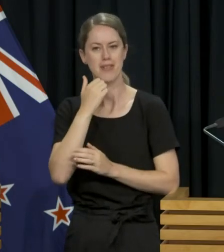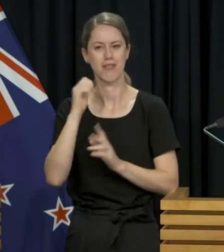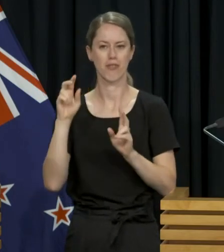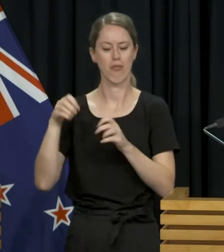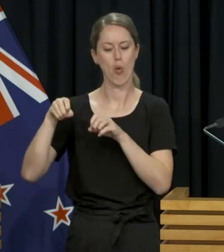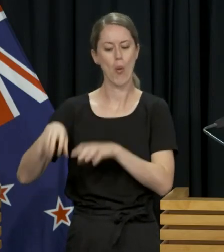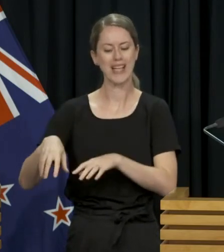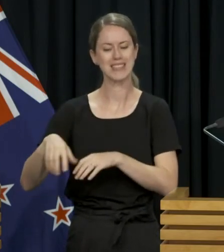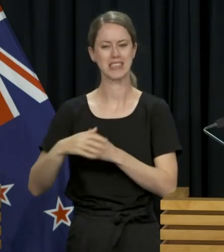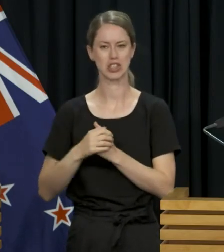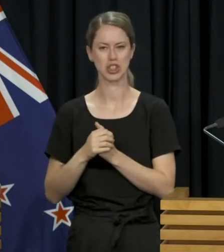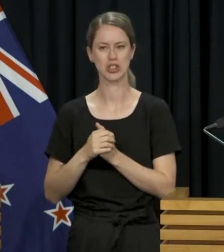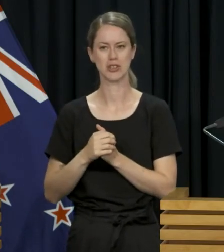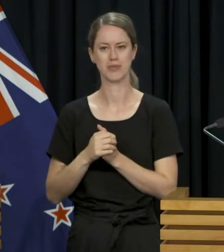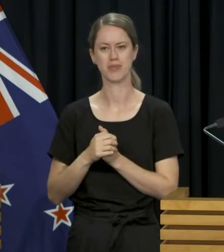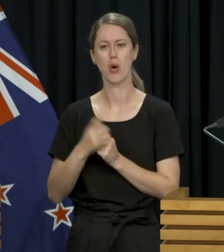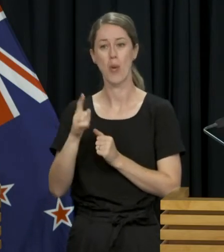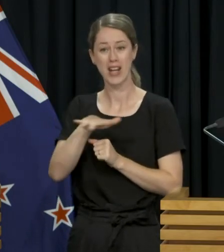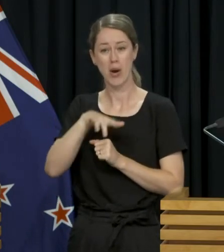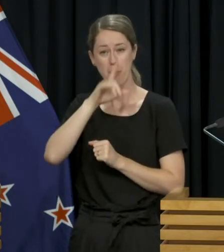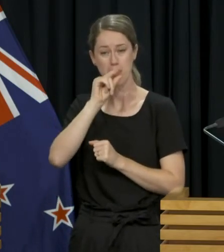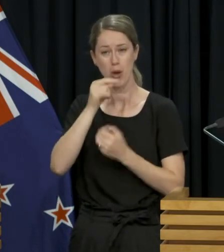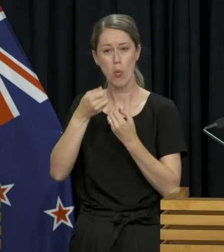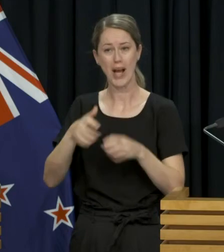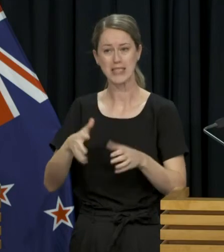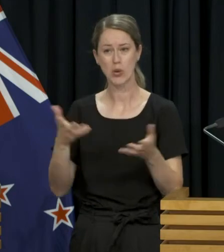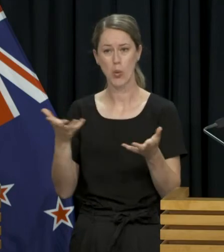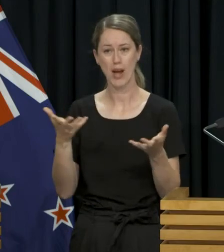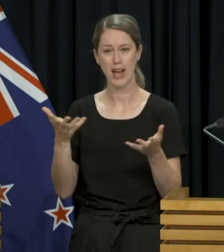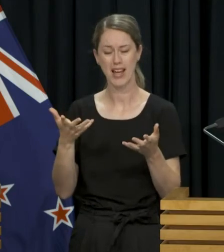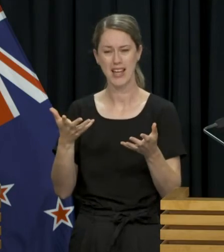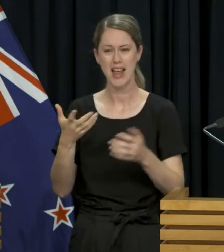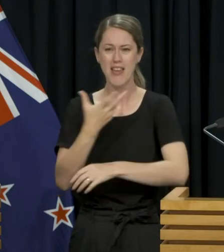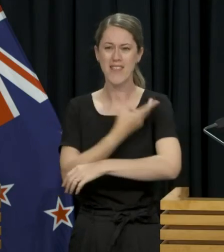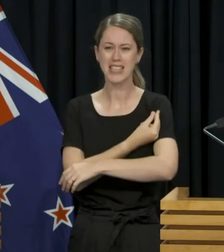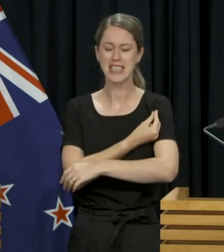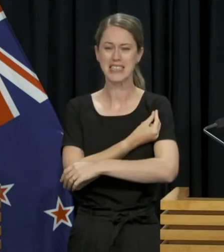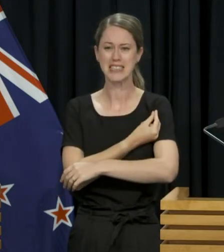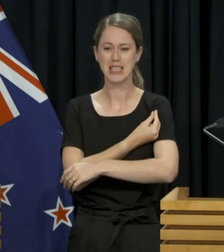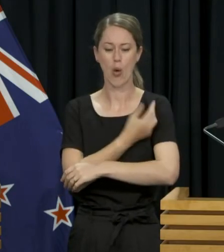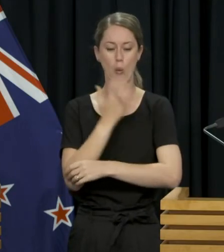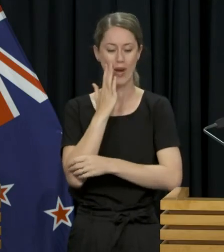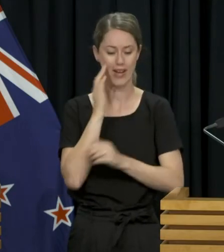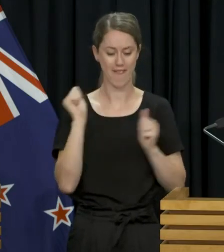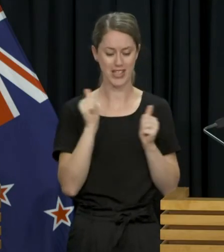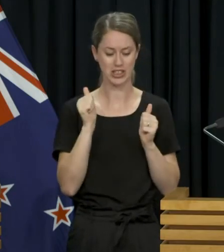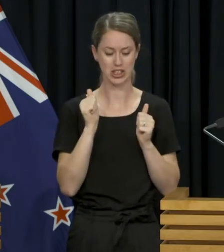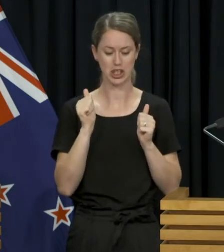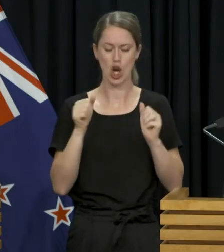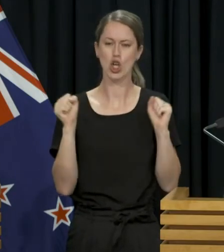bearing in mind too one of the areas of potential wastage is that these vaccines have a very short shelf life once they have come out of